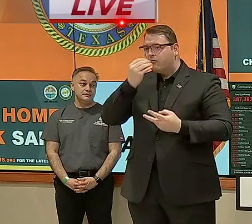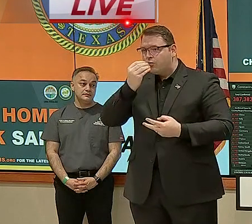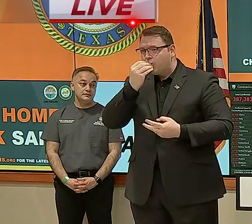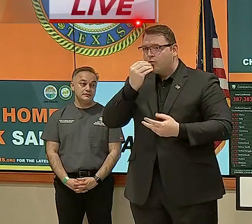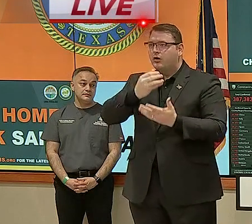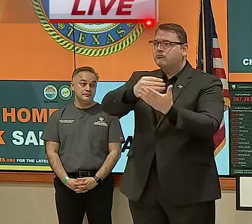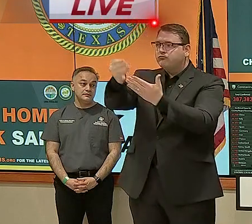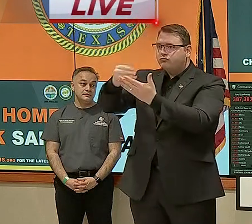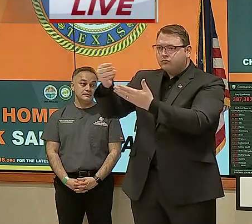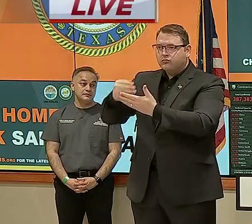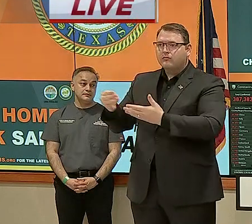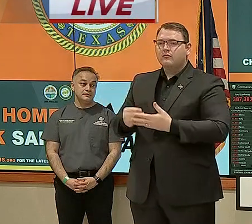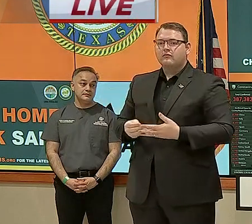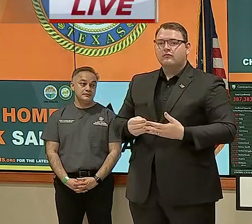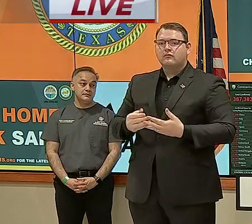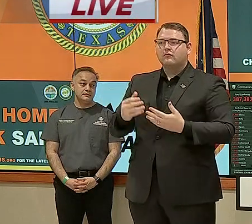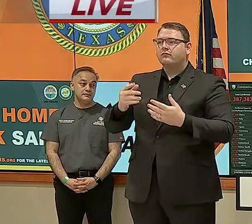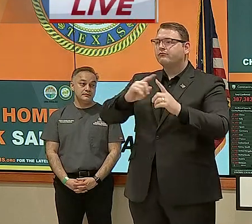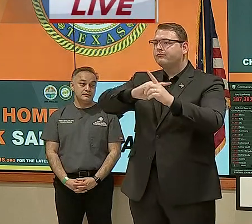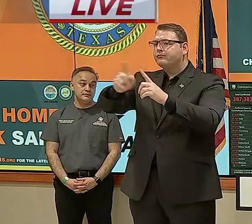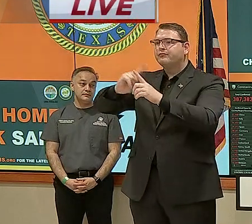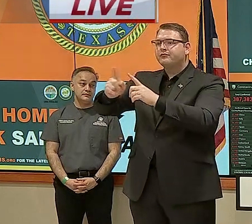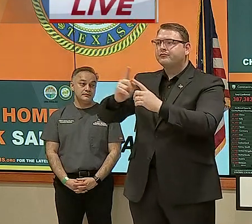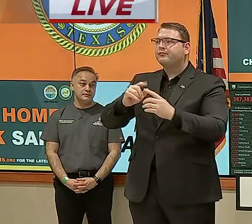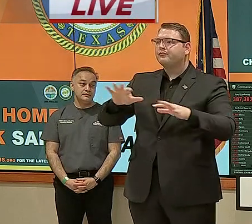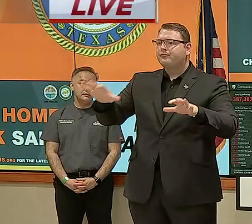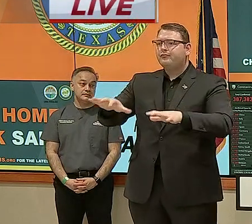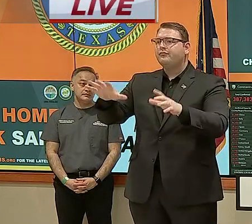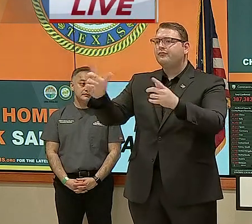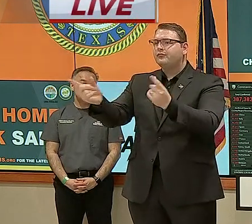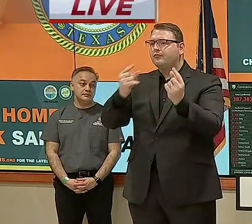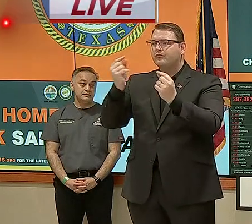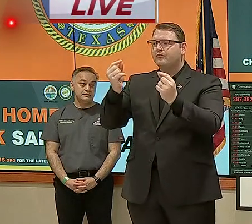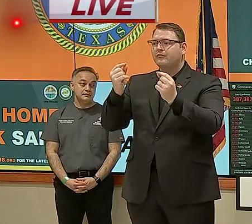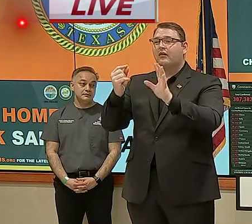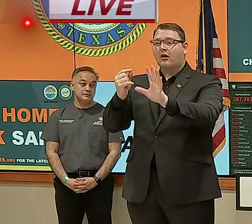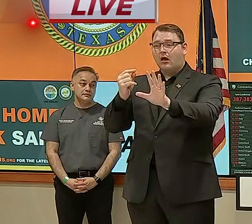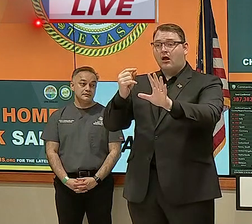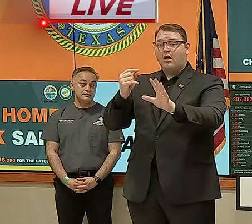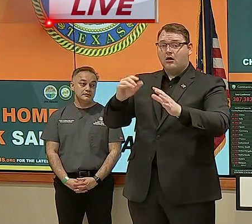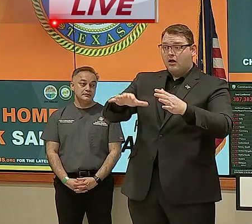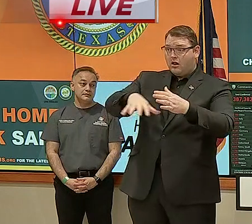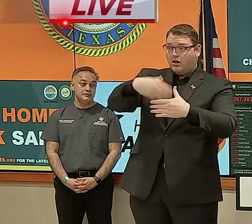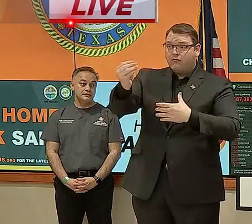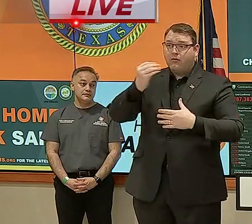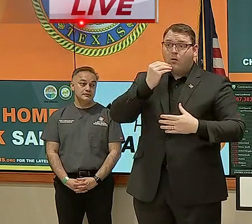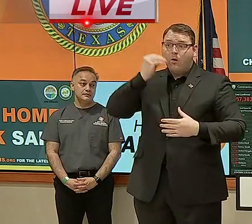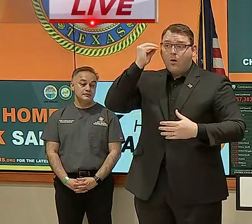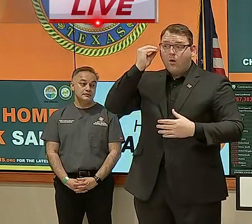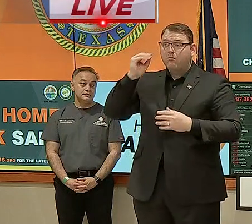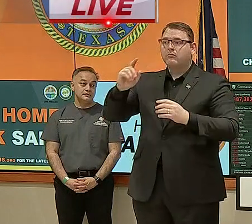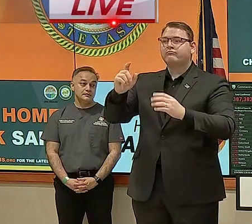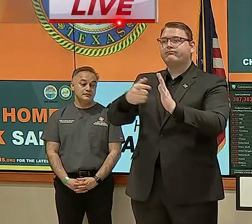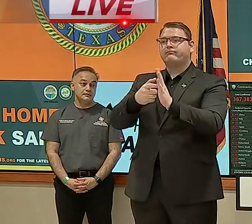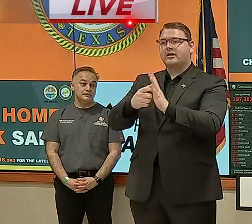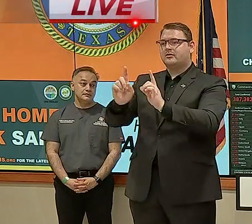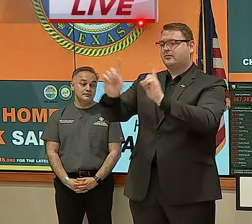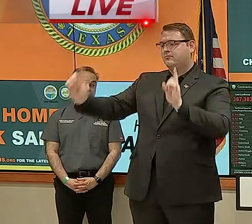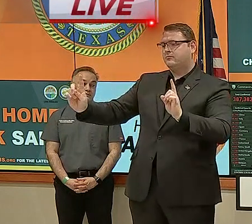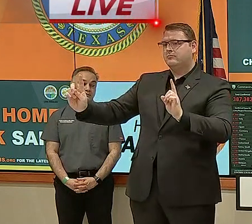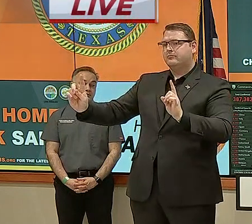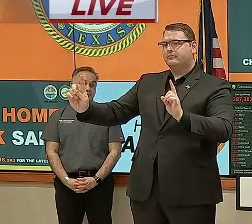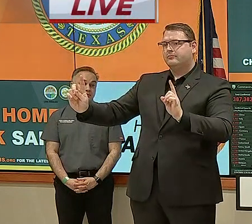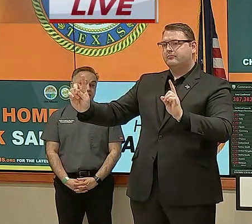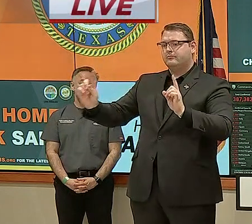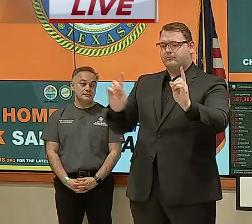in outdoor activities so long as there is social distancing. And so we are going to start by allowing